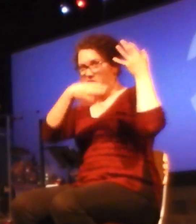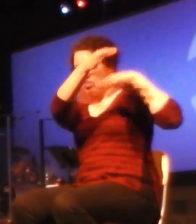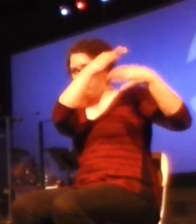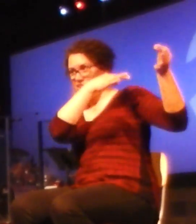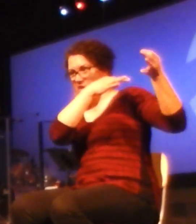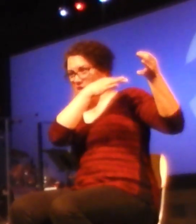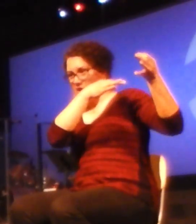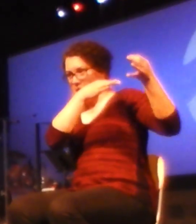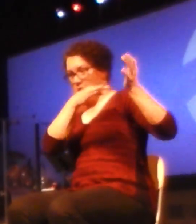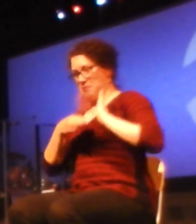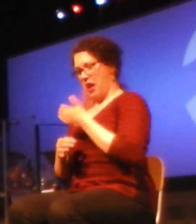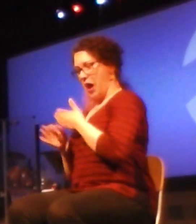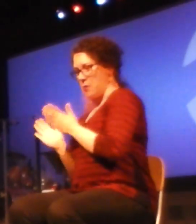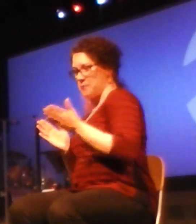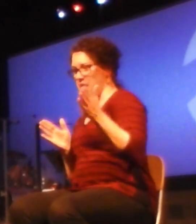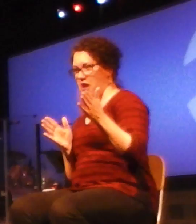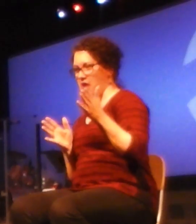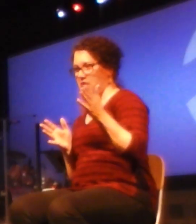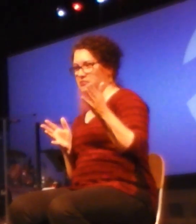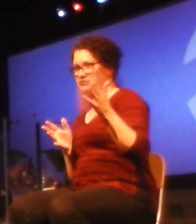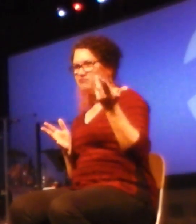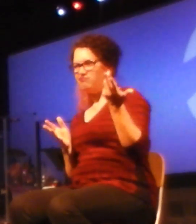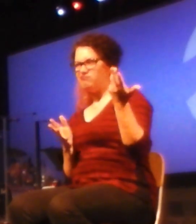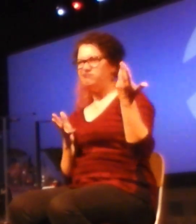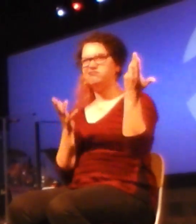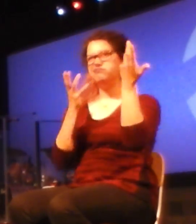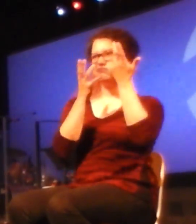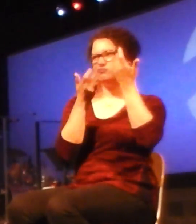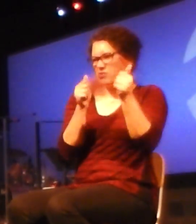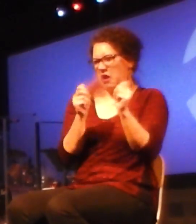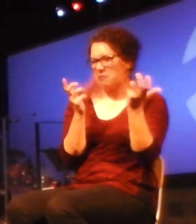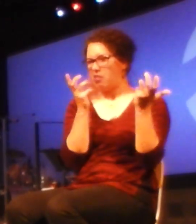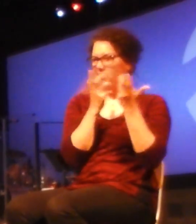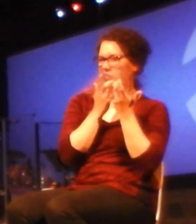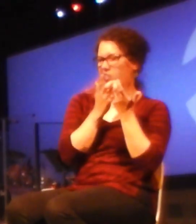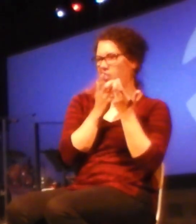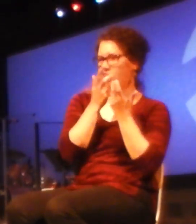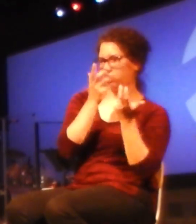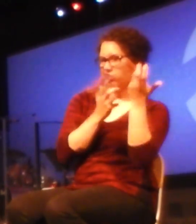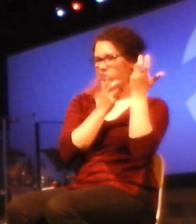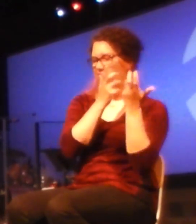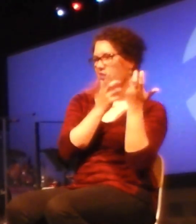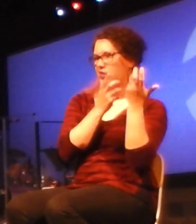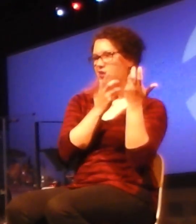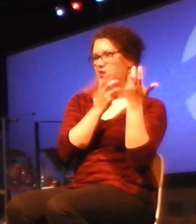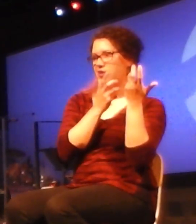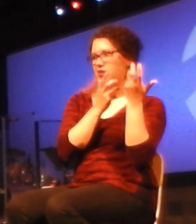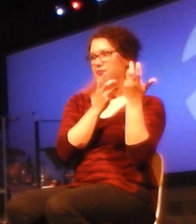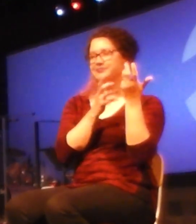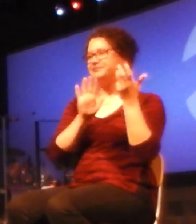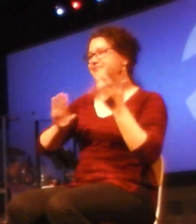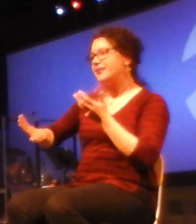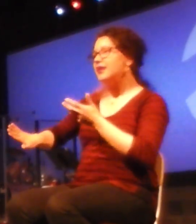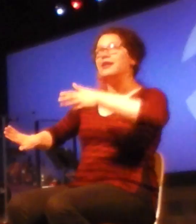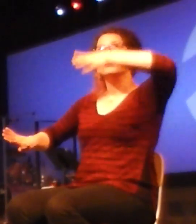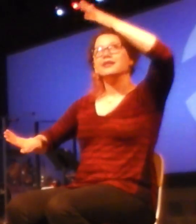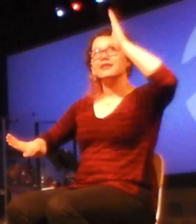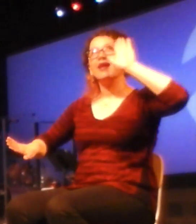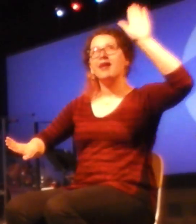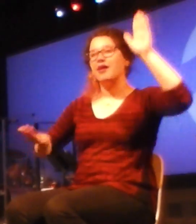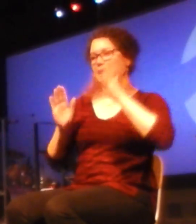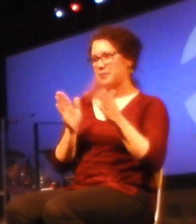in and mix it in with God's actual plans. These are God's plans, not ours.